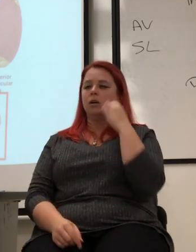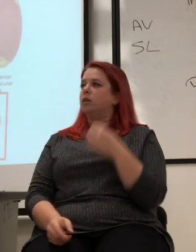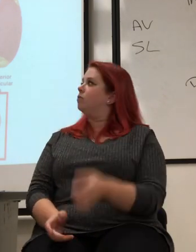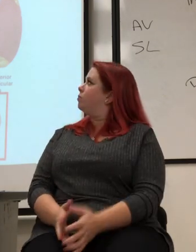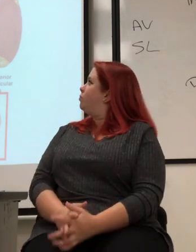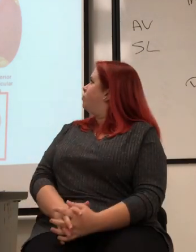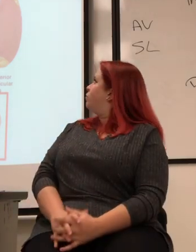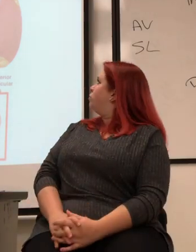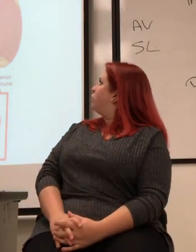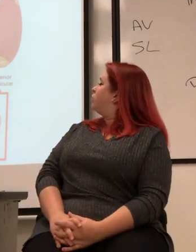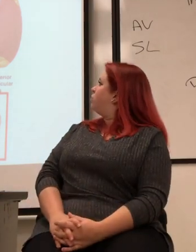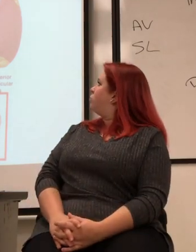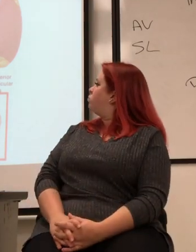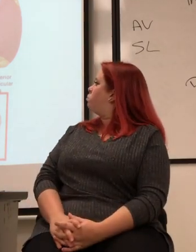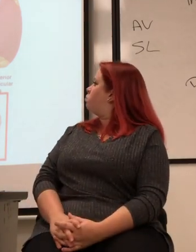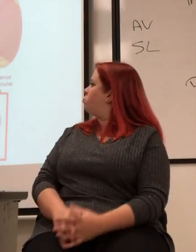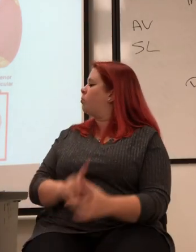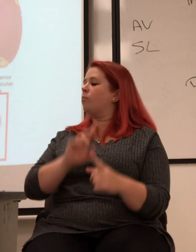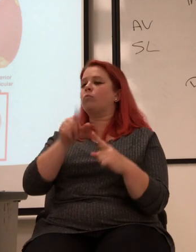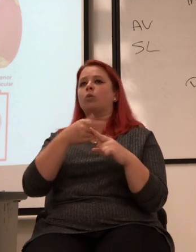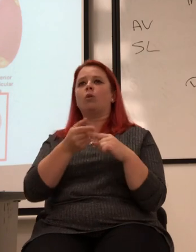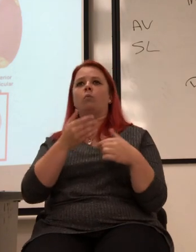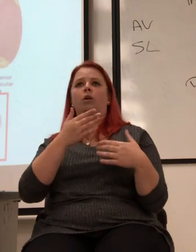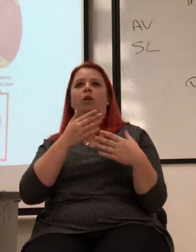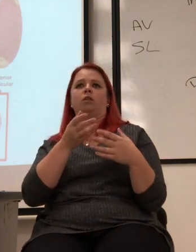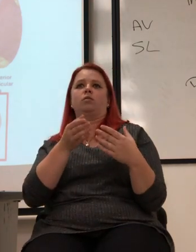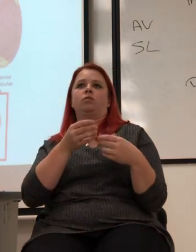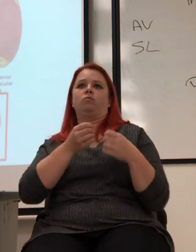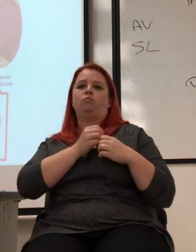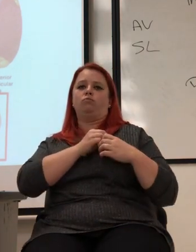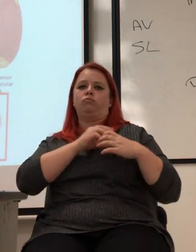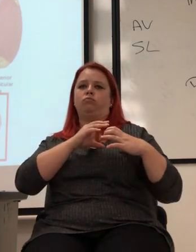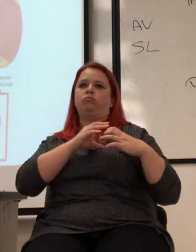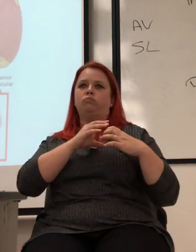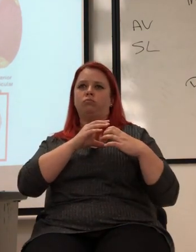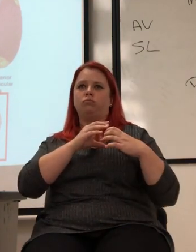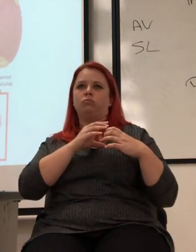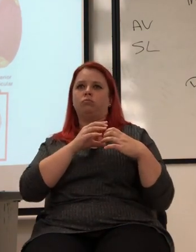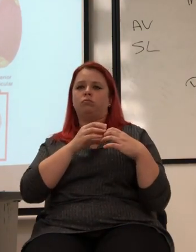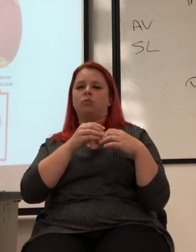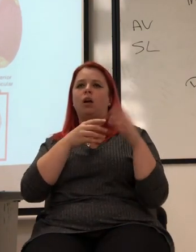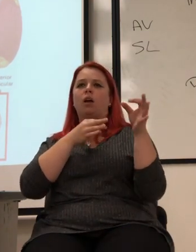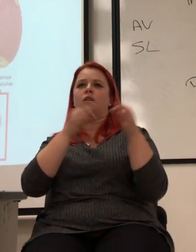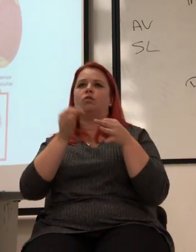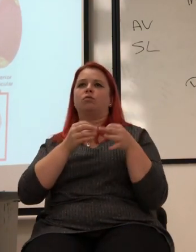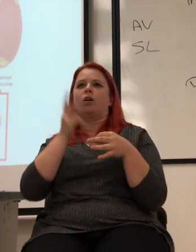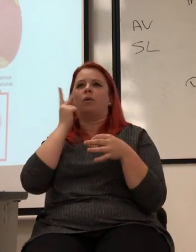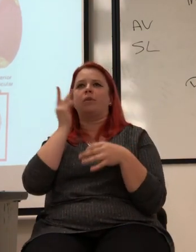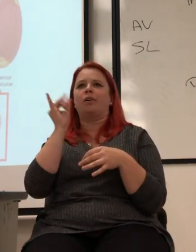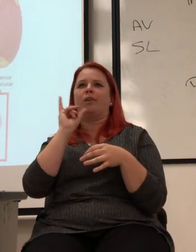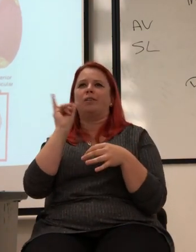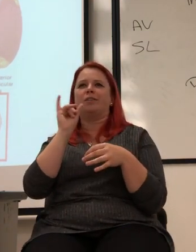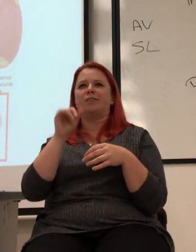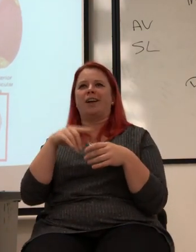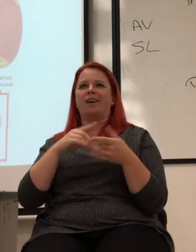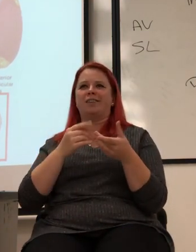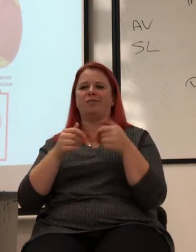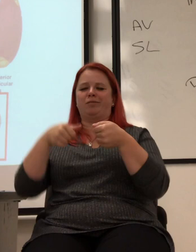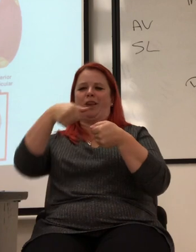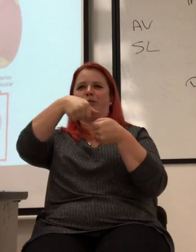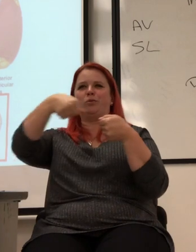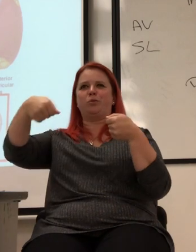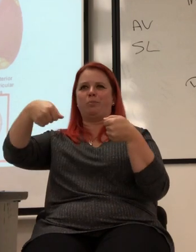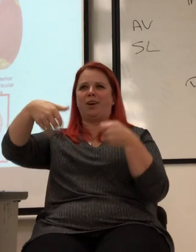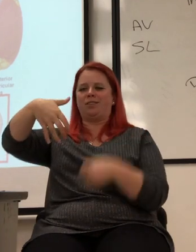shape. When the heart's relaxed and dilated, they describe this shape as like a tube of toothpaste. When you